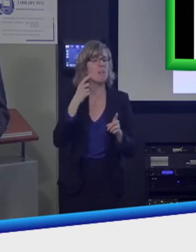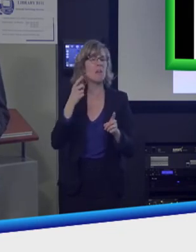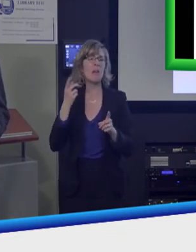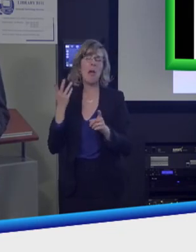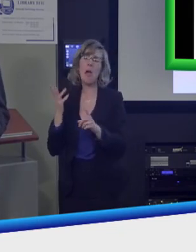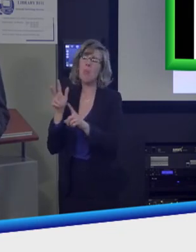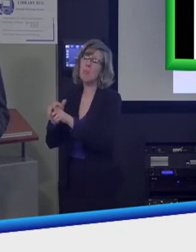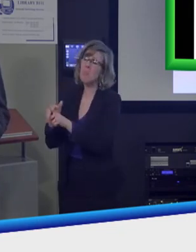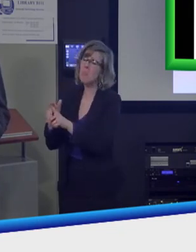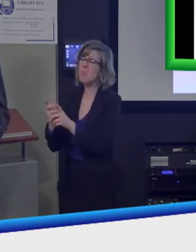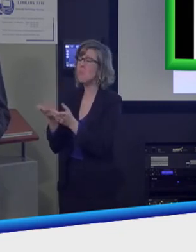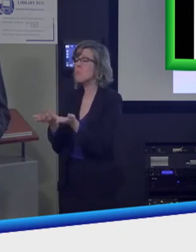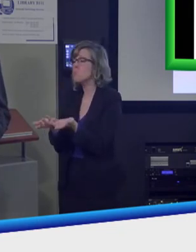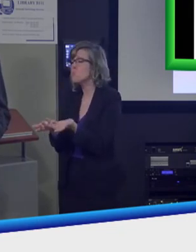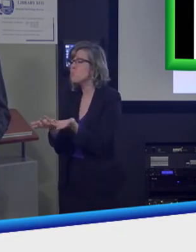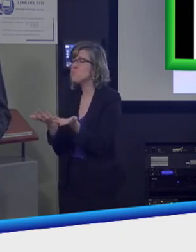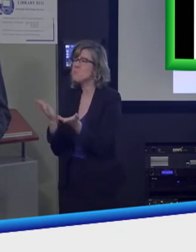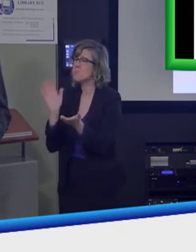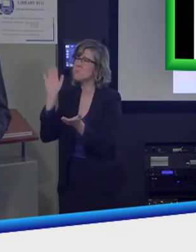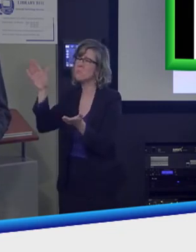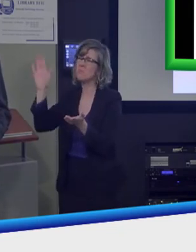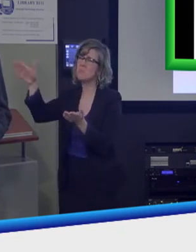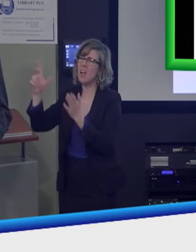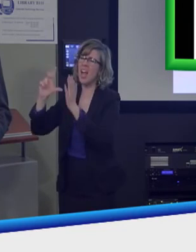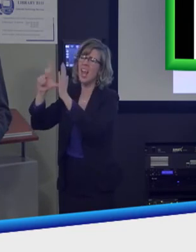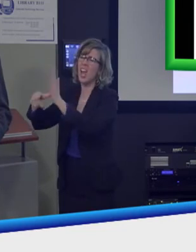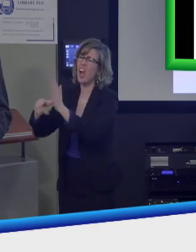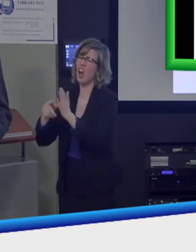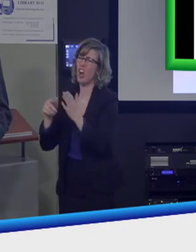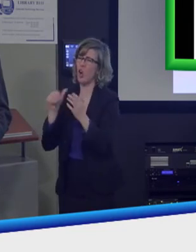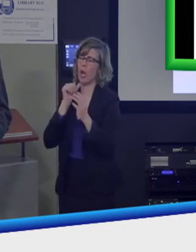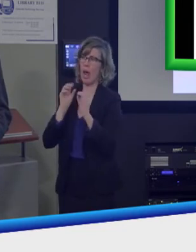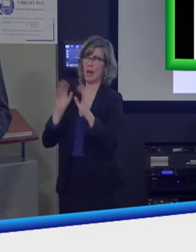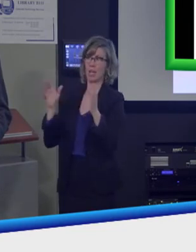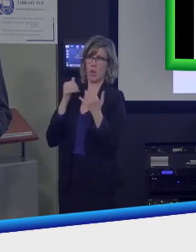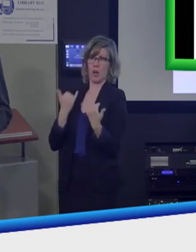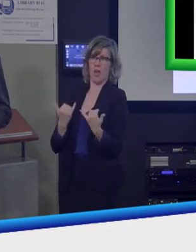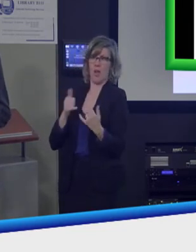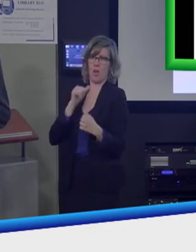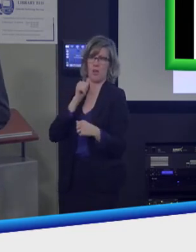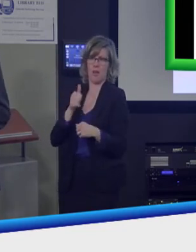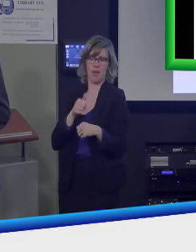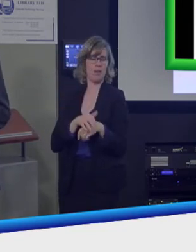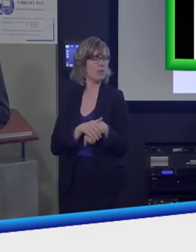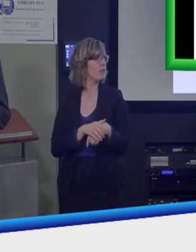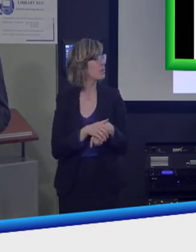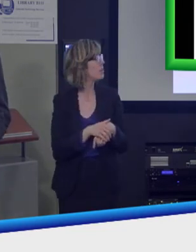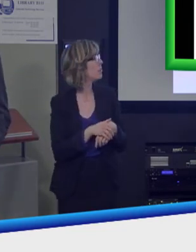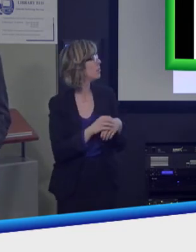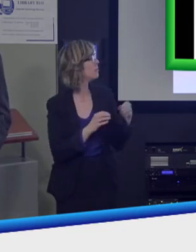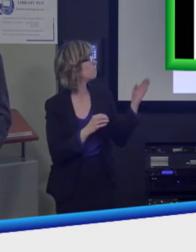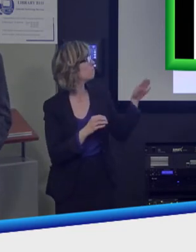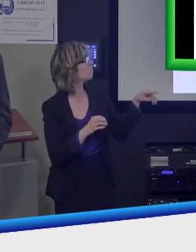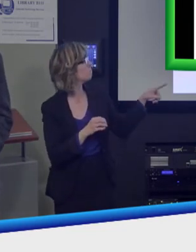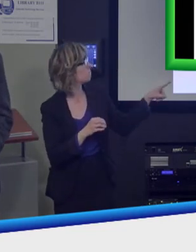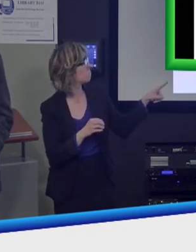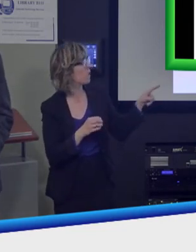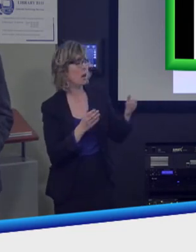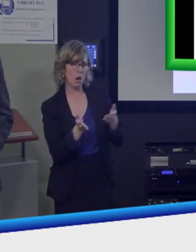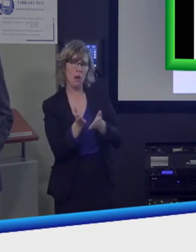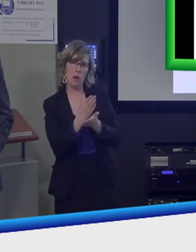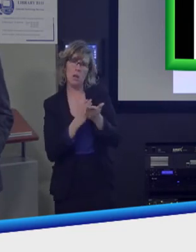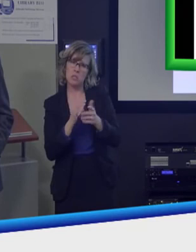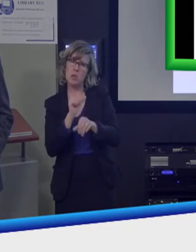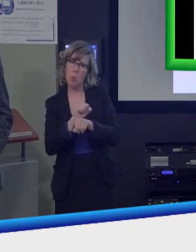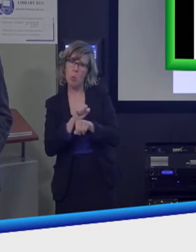kind of application are way down the road. They're not really all that clear. There's also some work in which we're